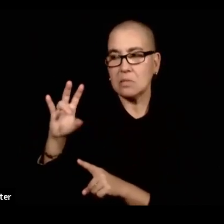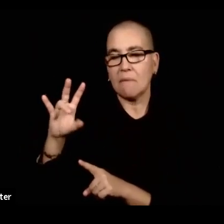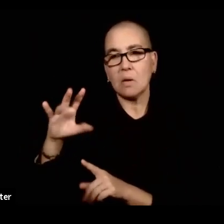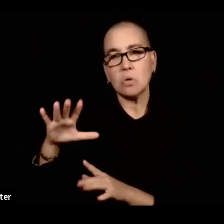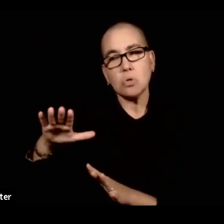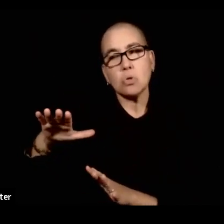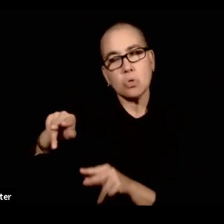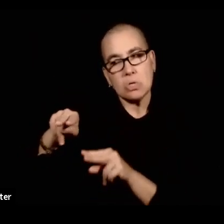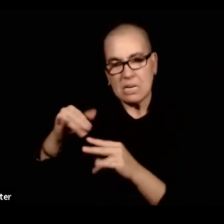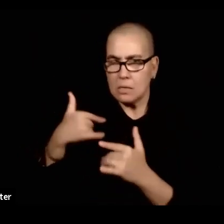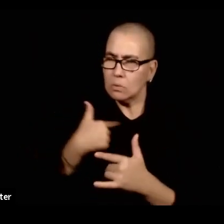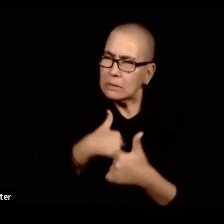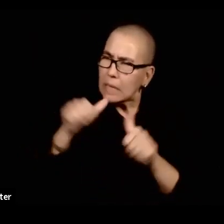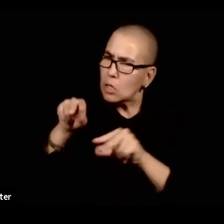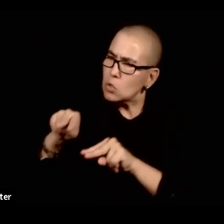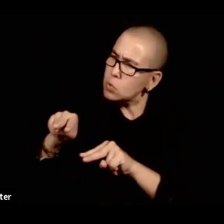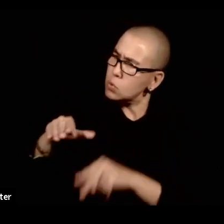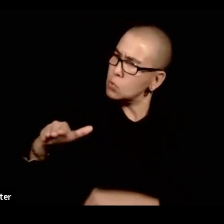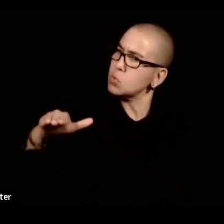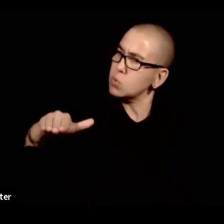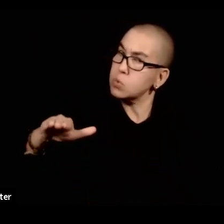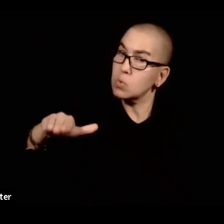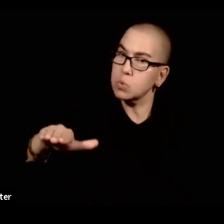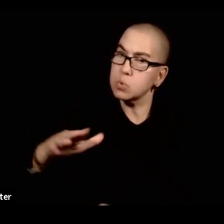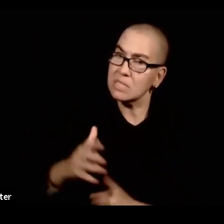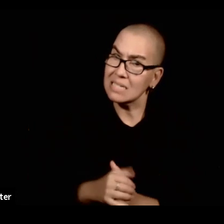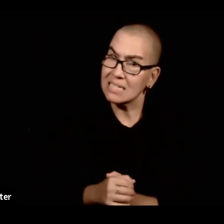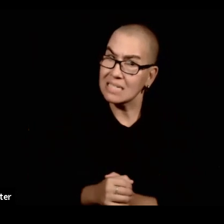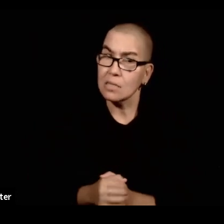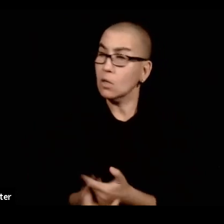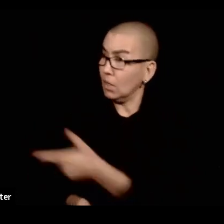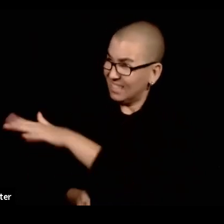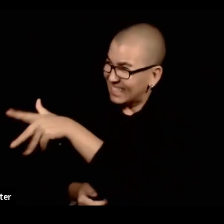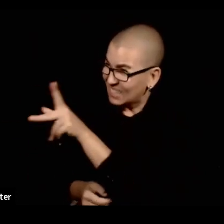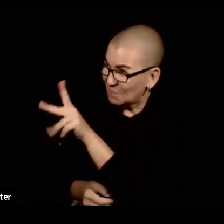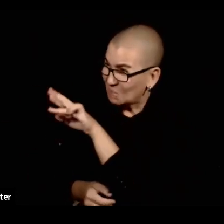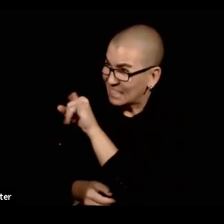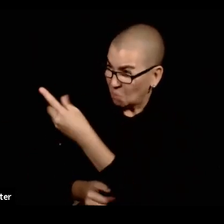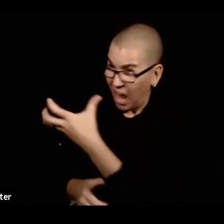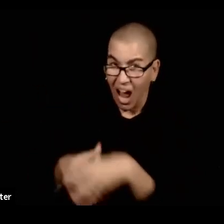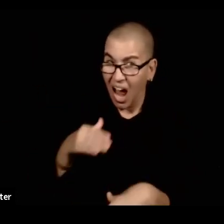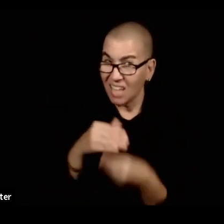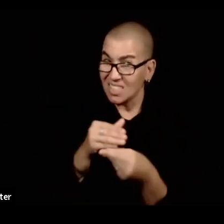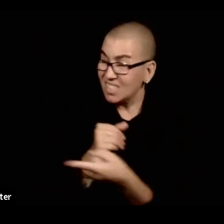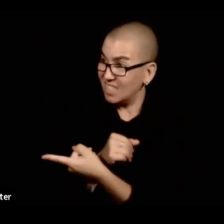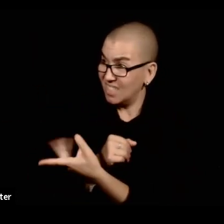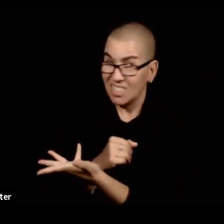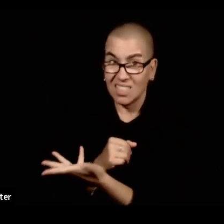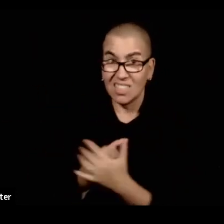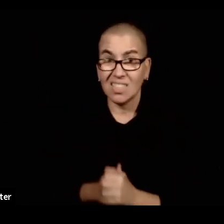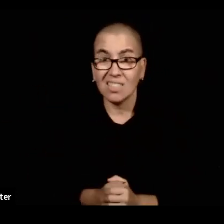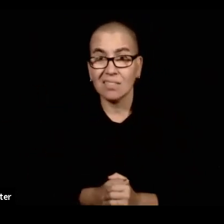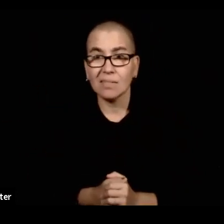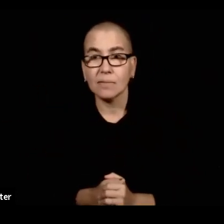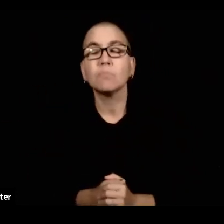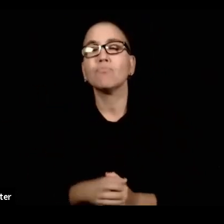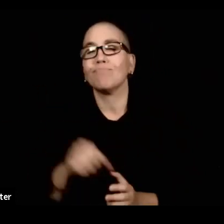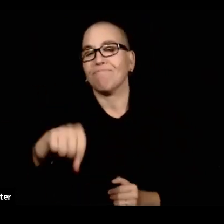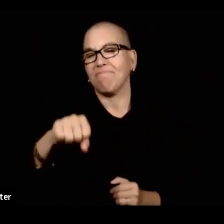Chris, anything you would add? No, I think that I would agree with what you said earlier,